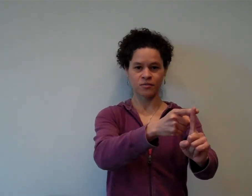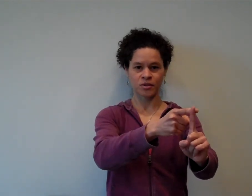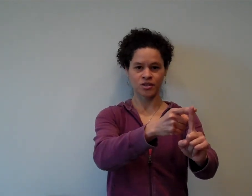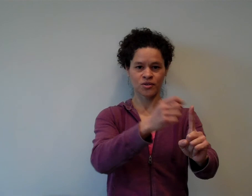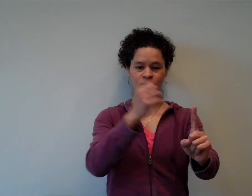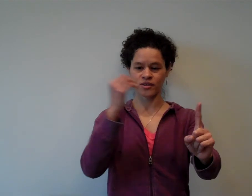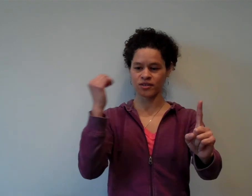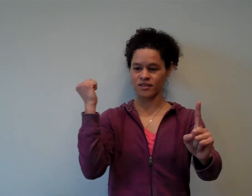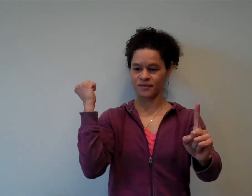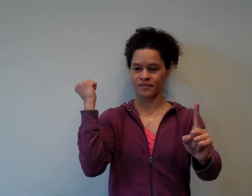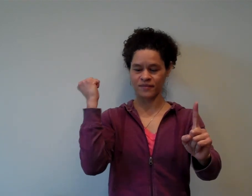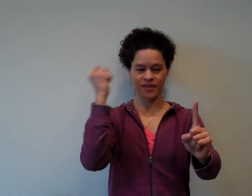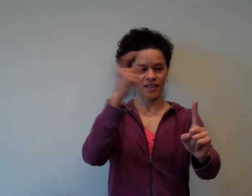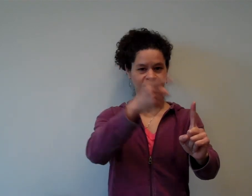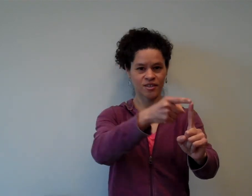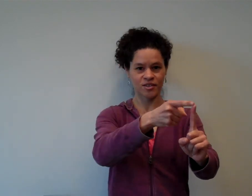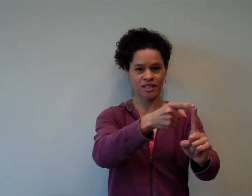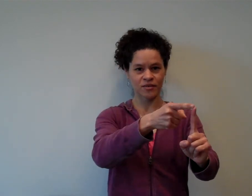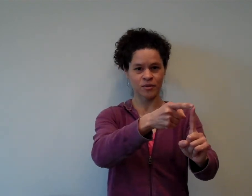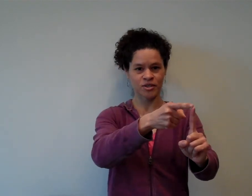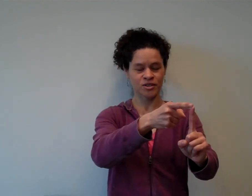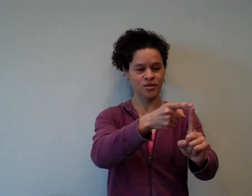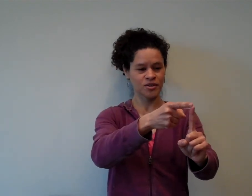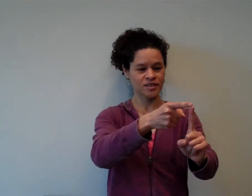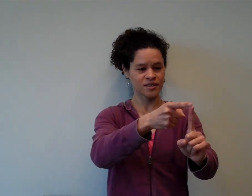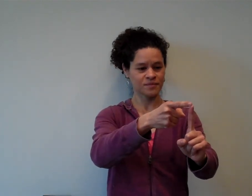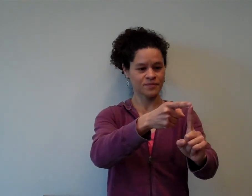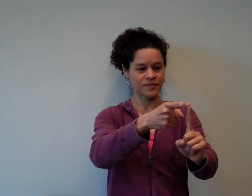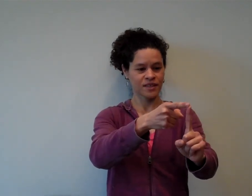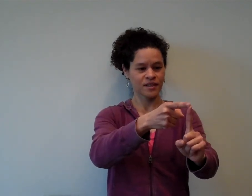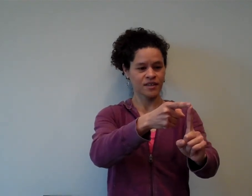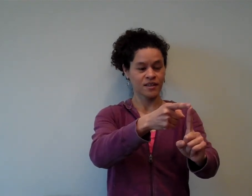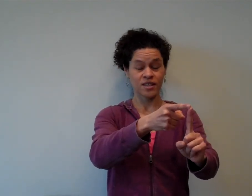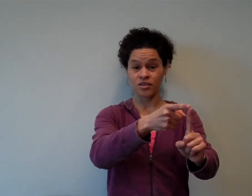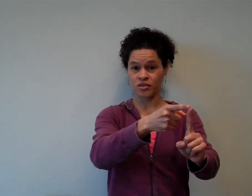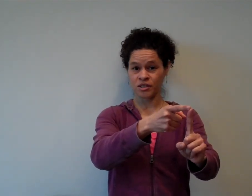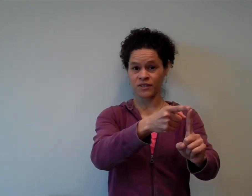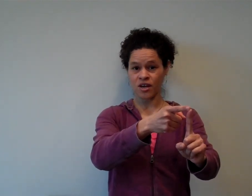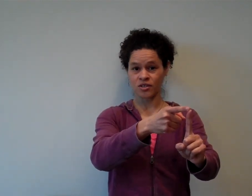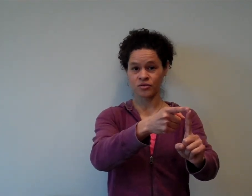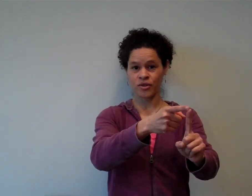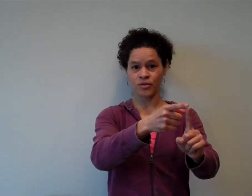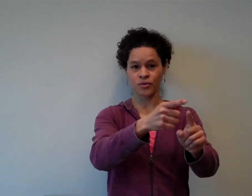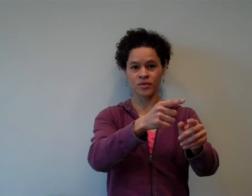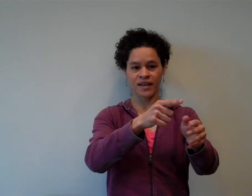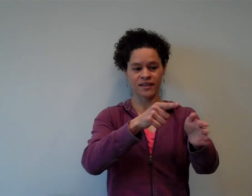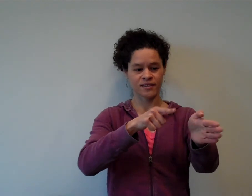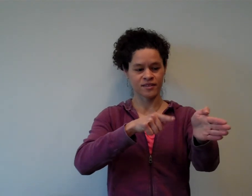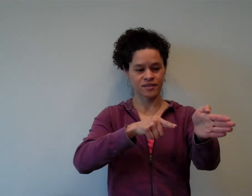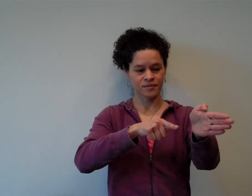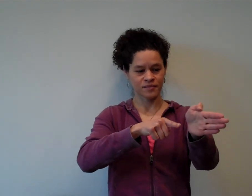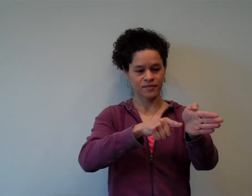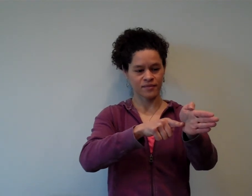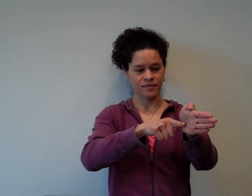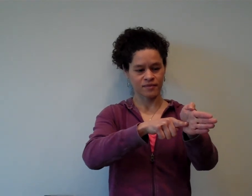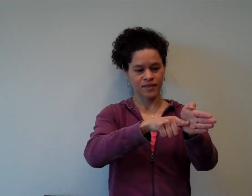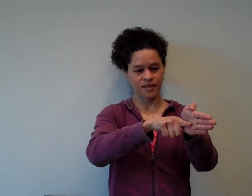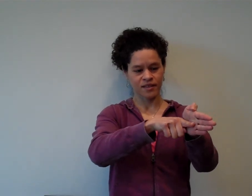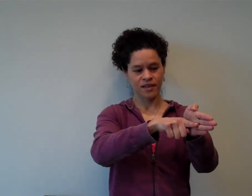motion towards. Accusative of motion towards. The accusative is also the through case, indicated